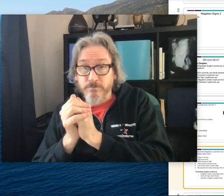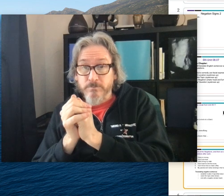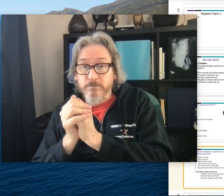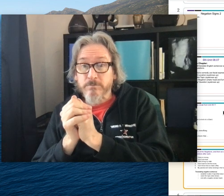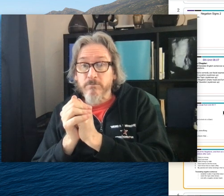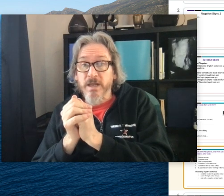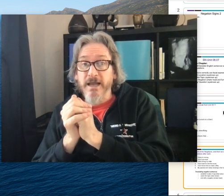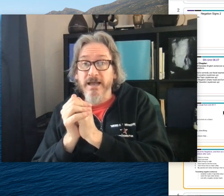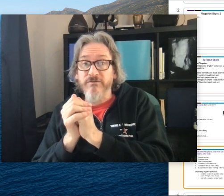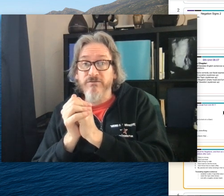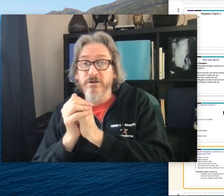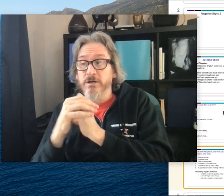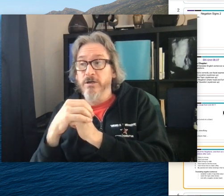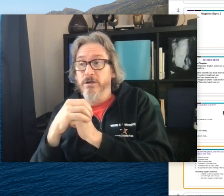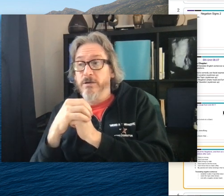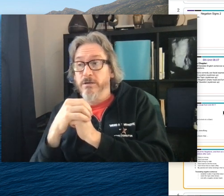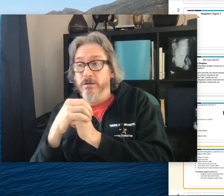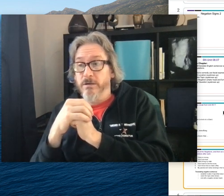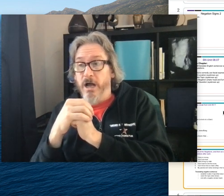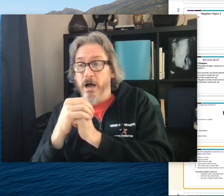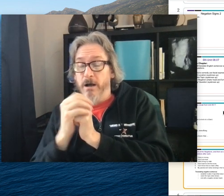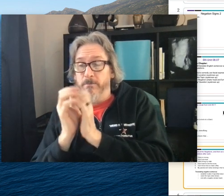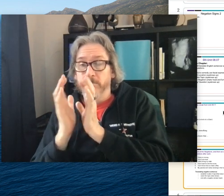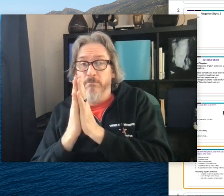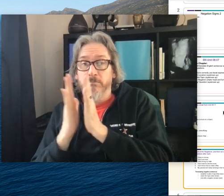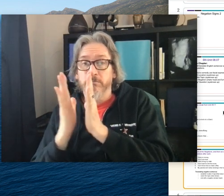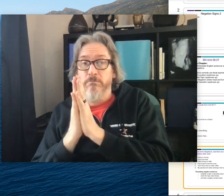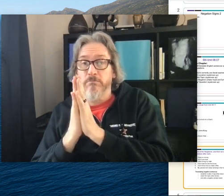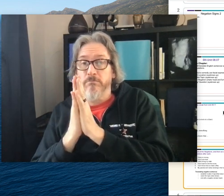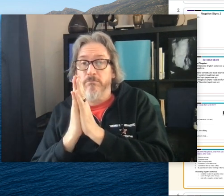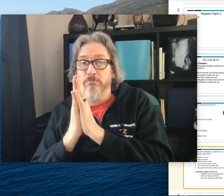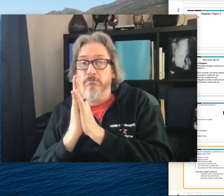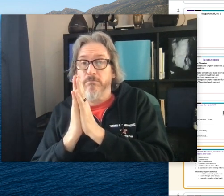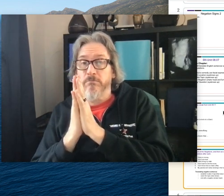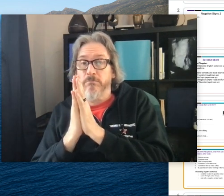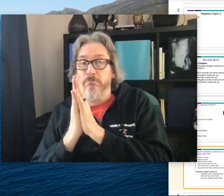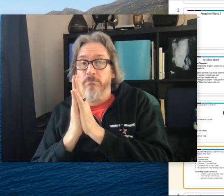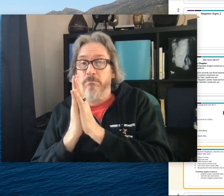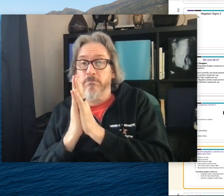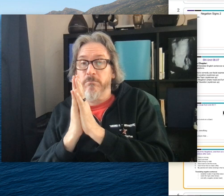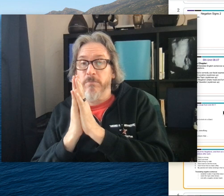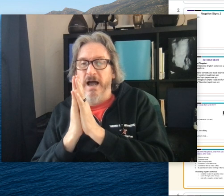ASL. If I'm